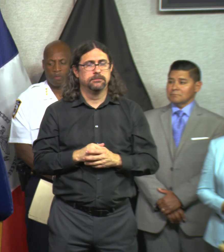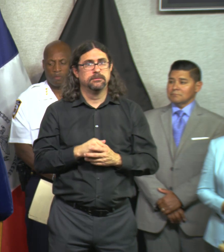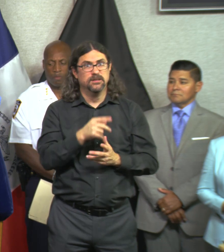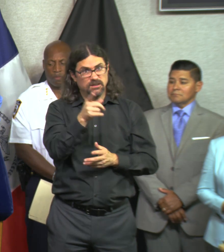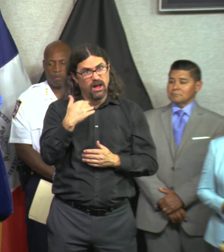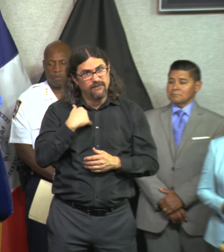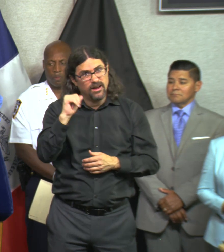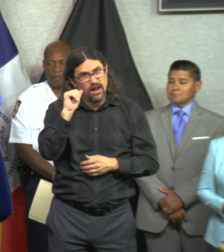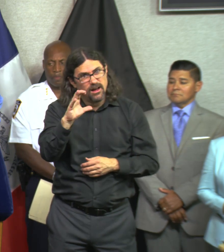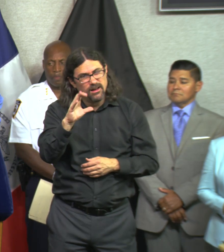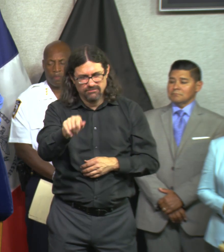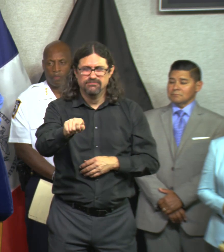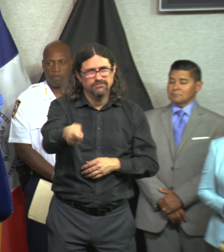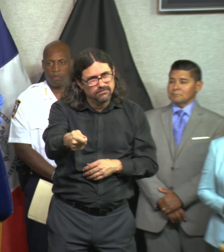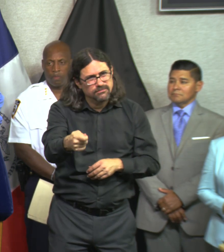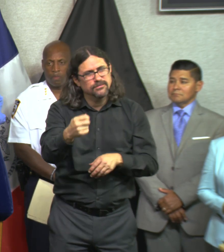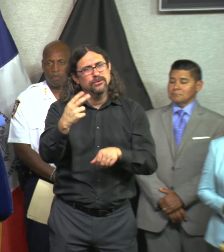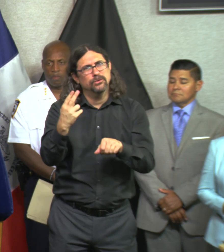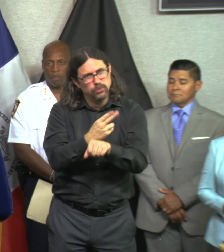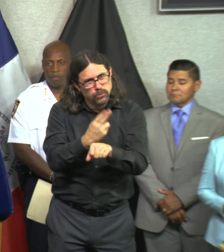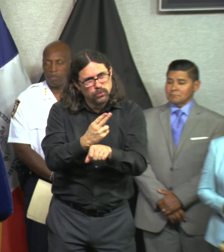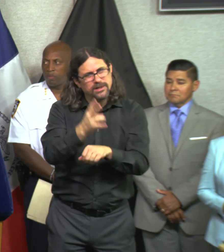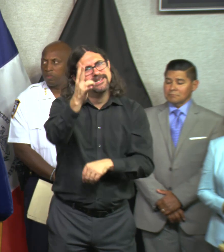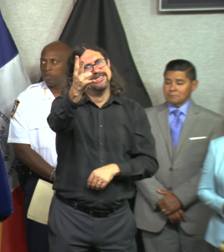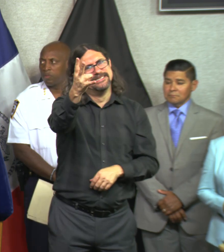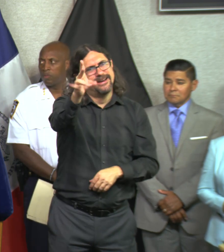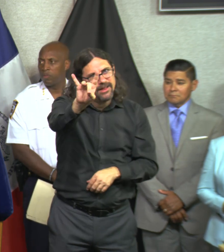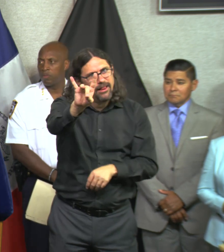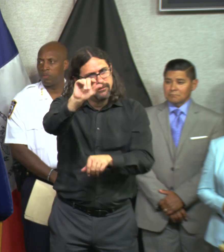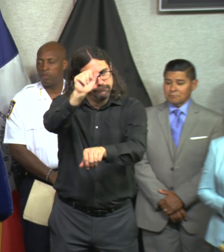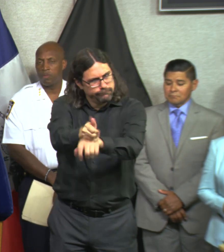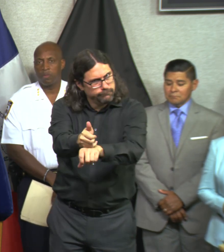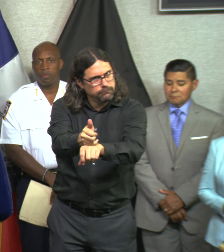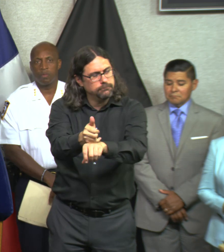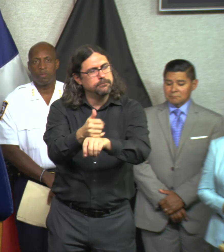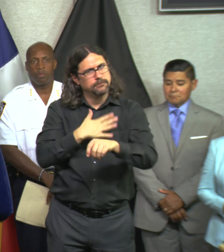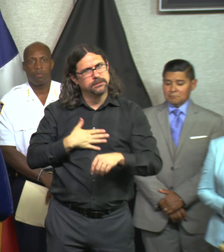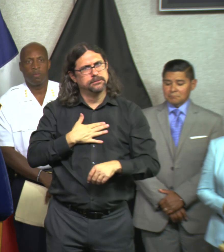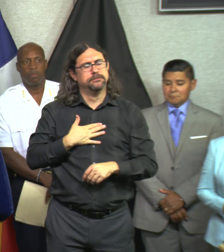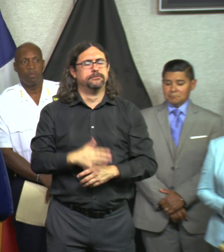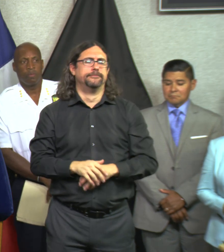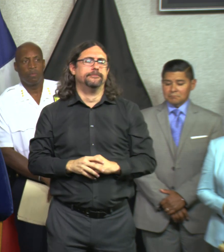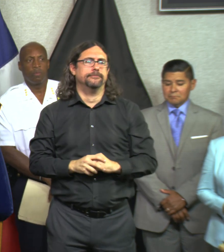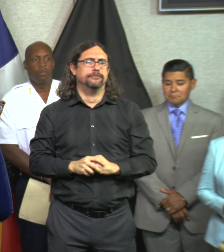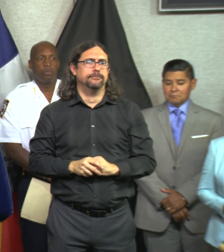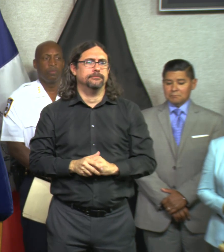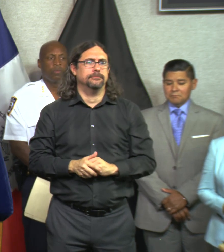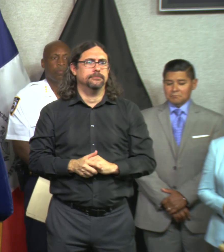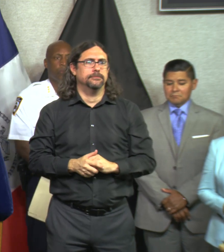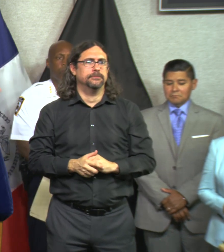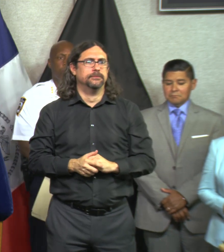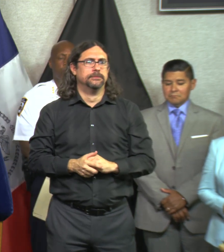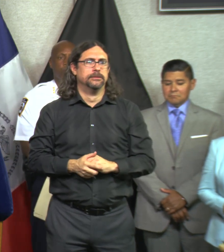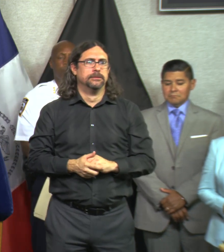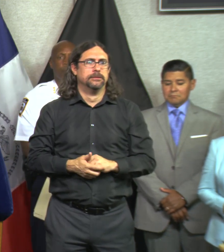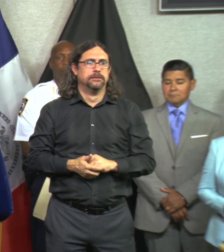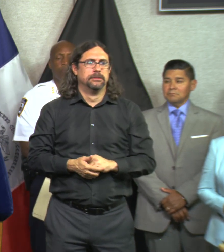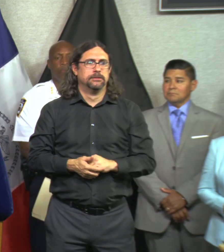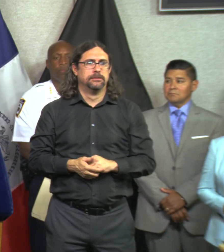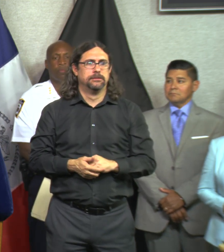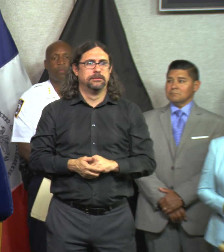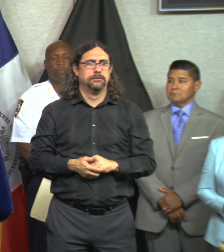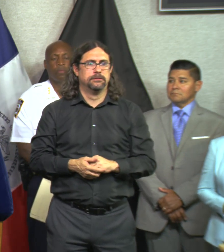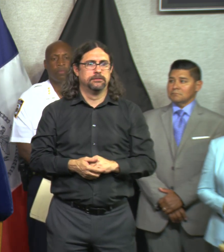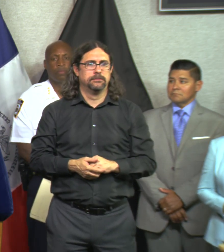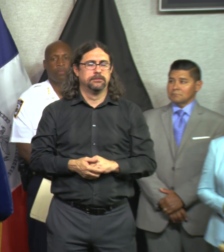degrees. But the most important thing is, since we don't have perfect resources, to really look out for each other, really get the information out of